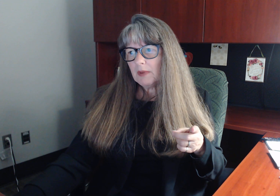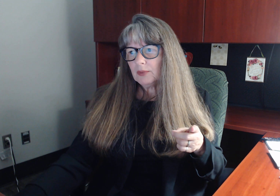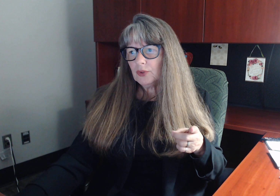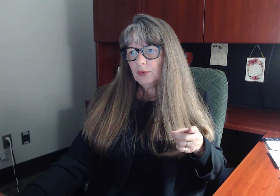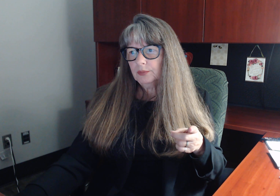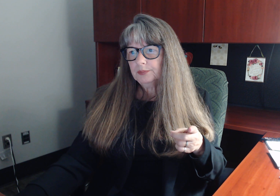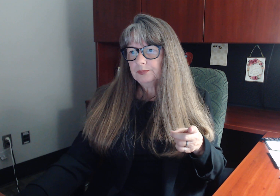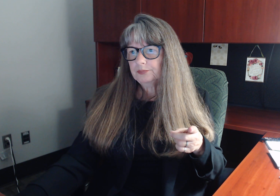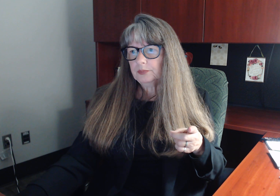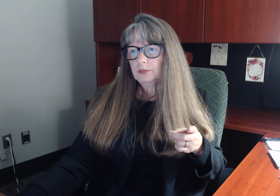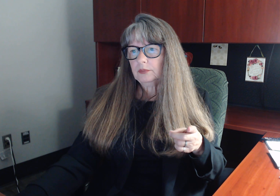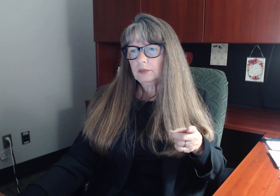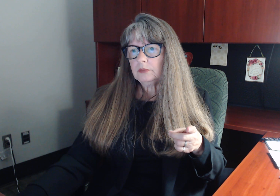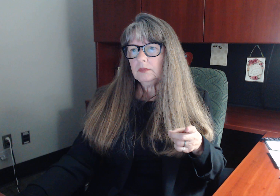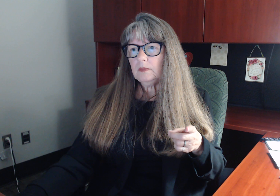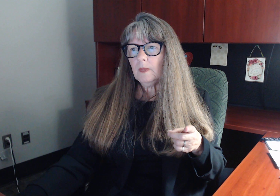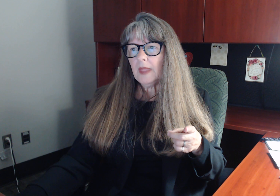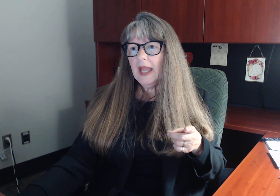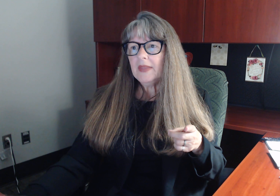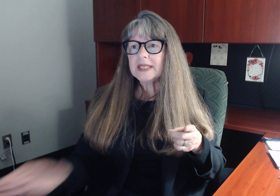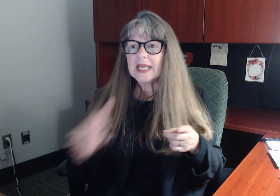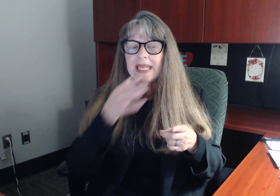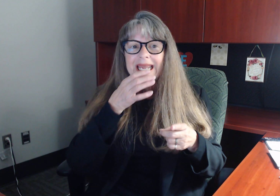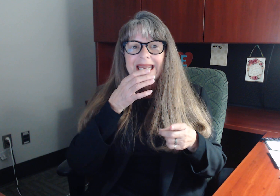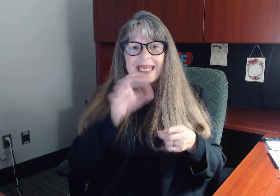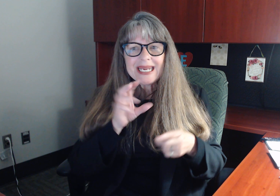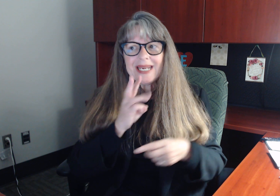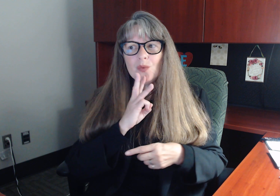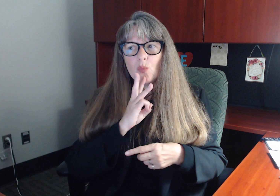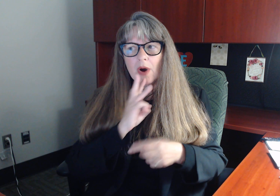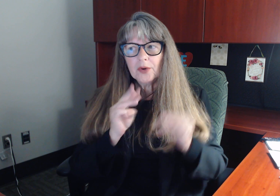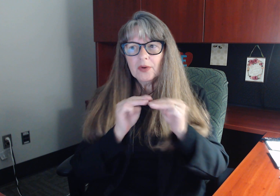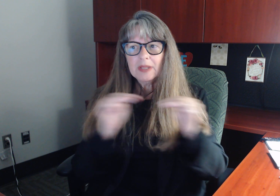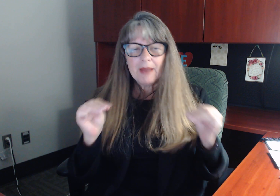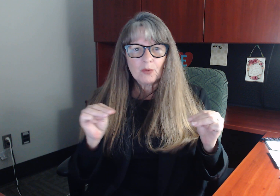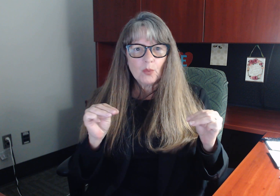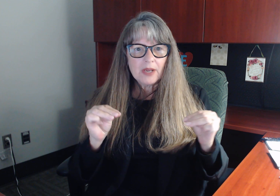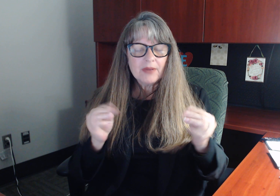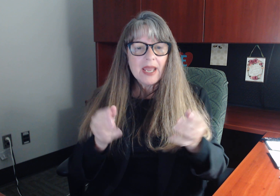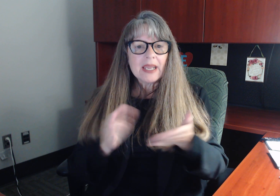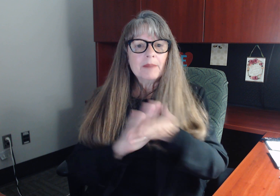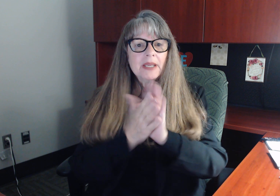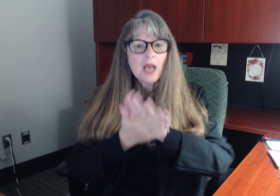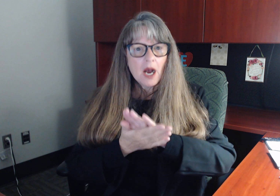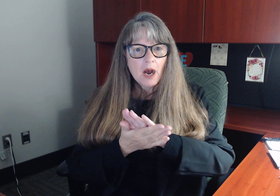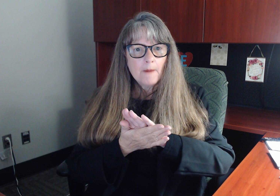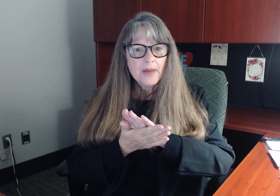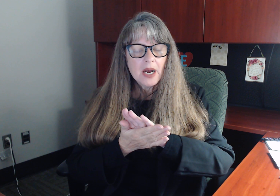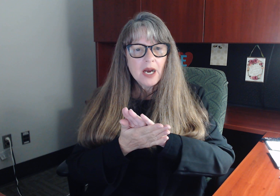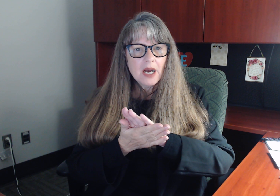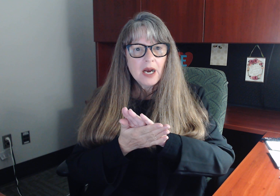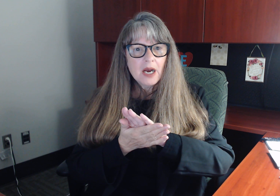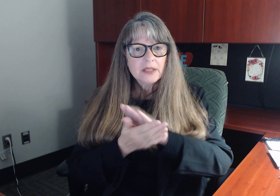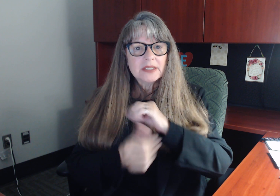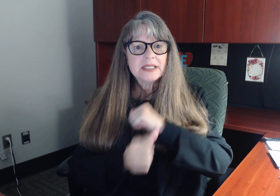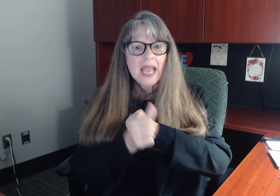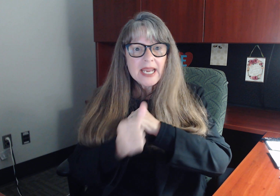do. And they said heating water in the microwave can become